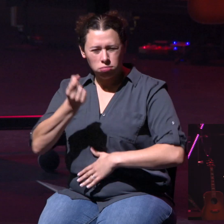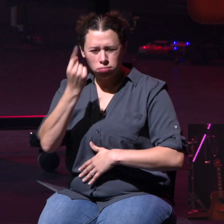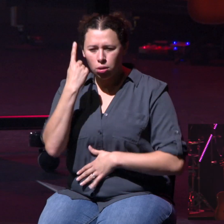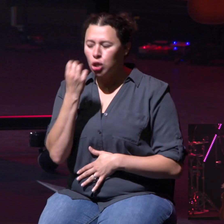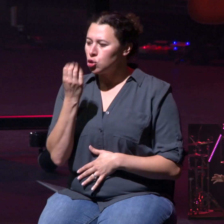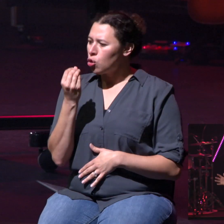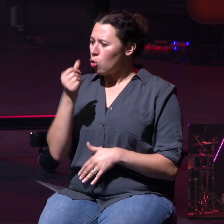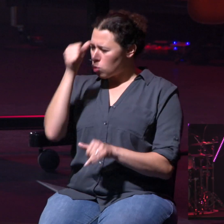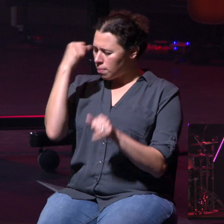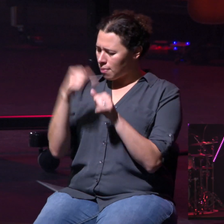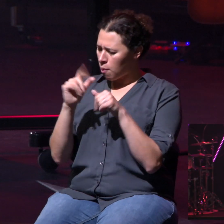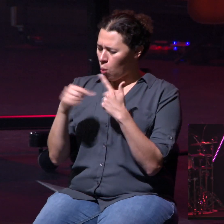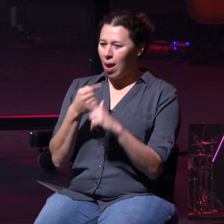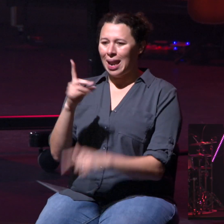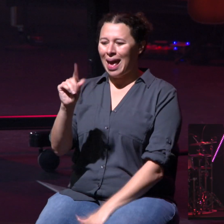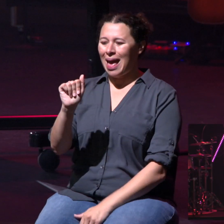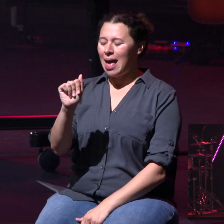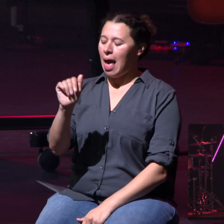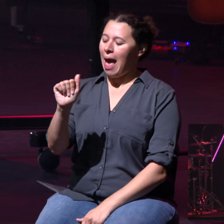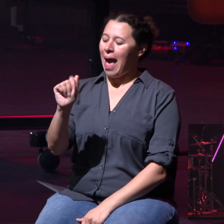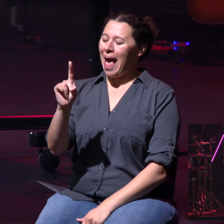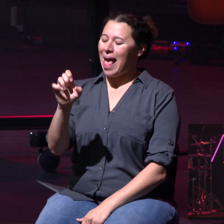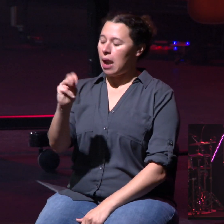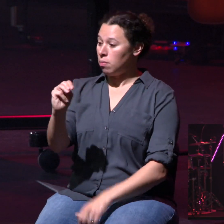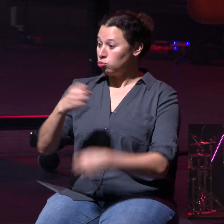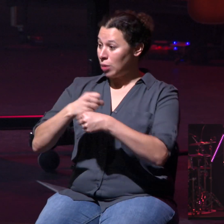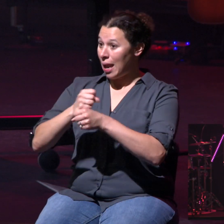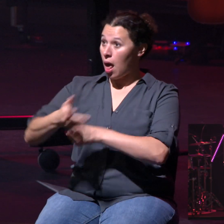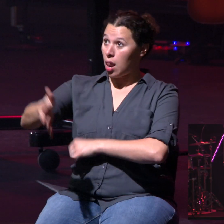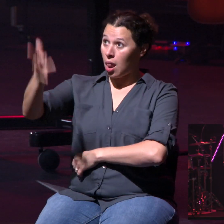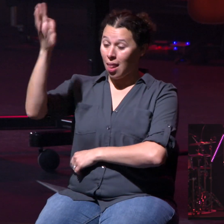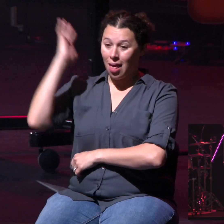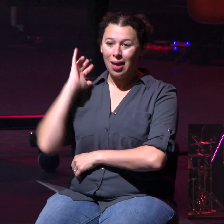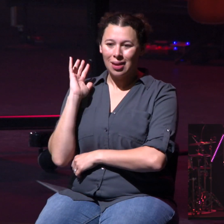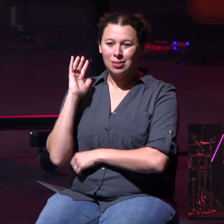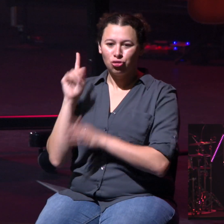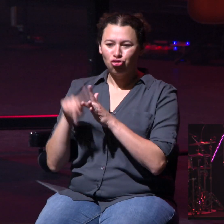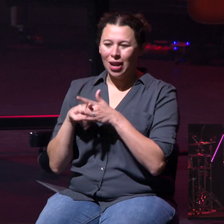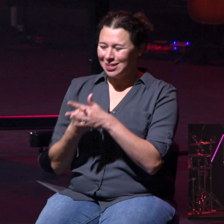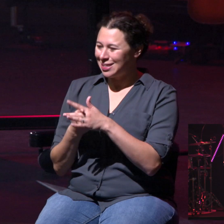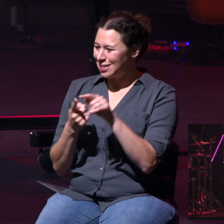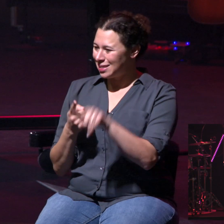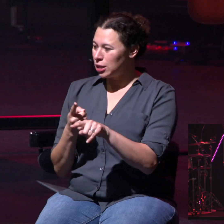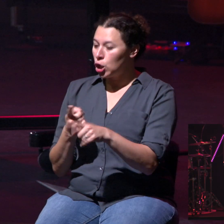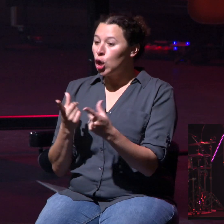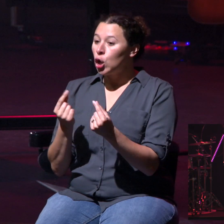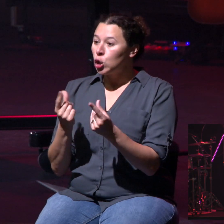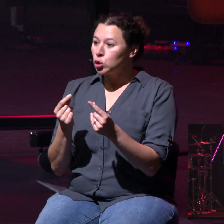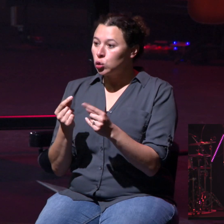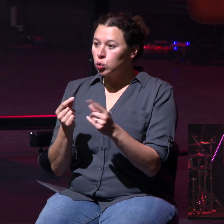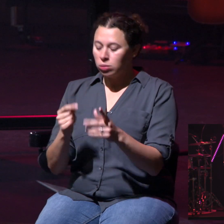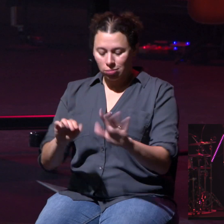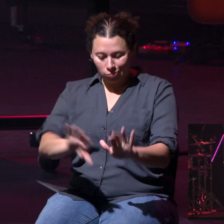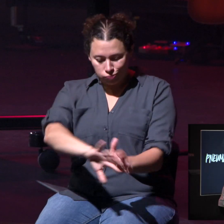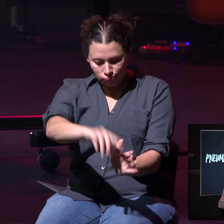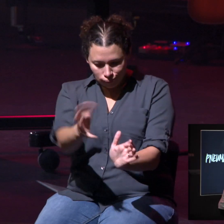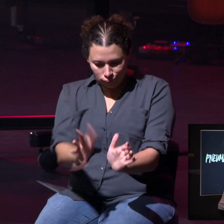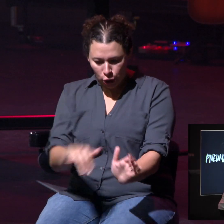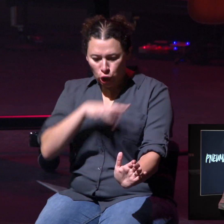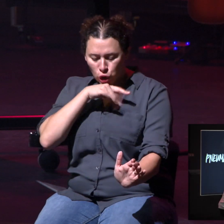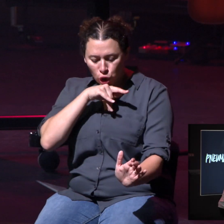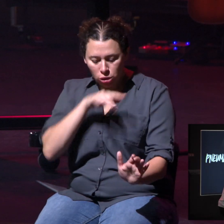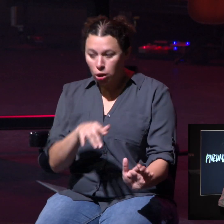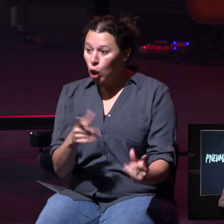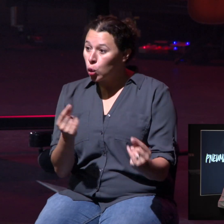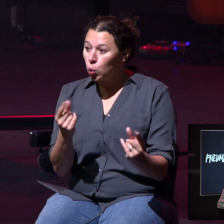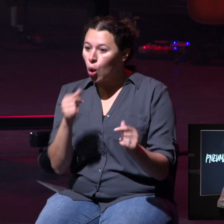and God created this mound of dirt. What did he do to give that mound of dirt life? He breathed in his